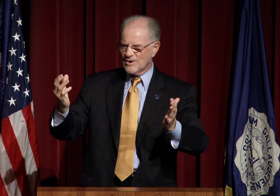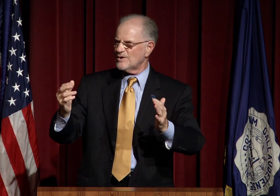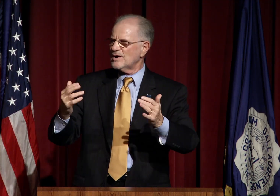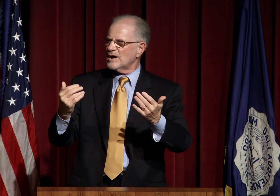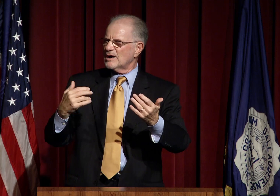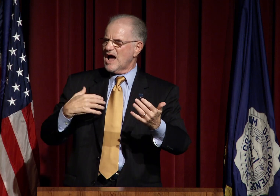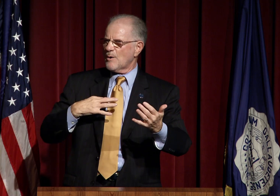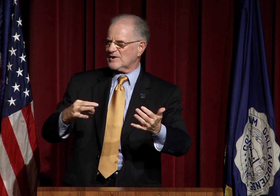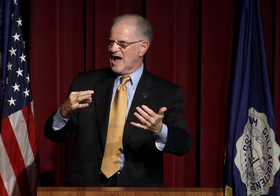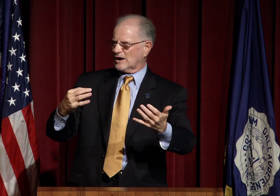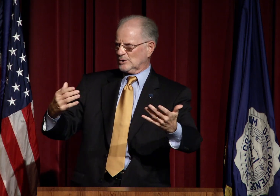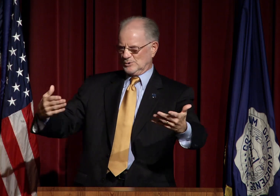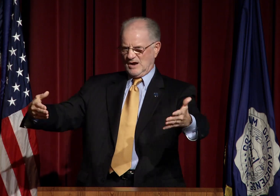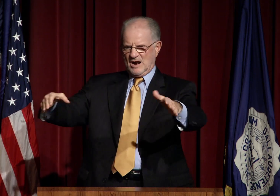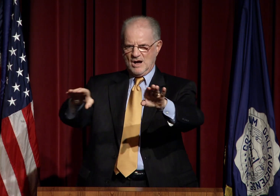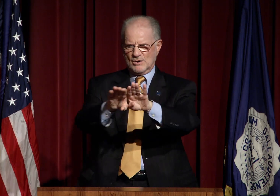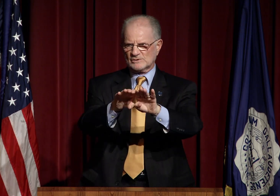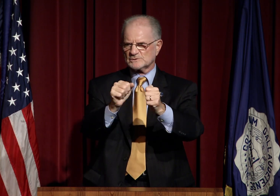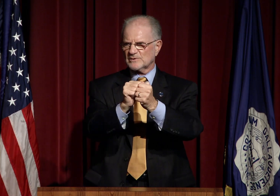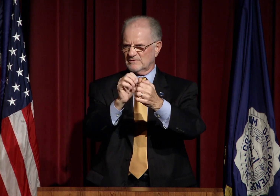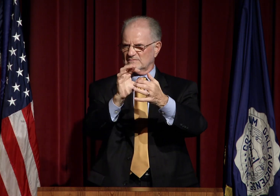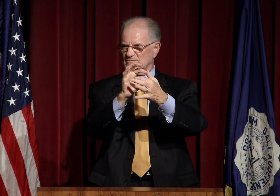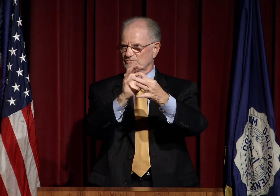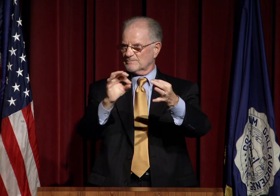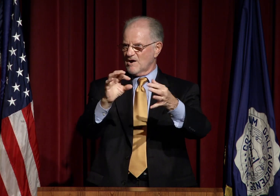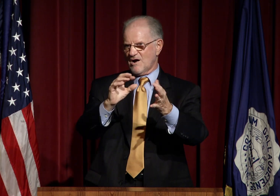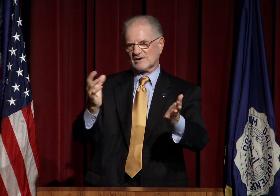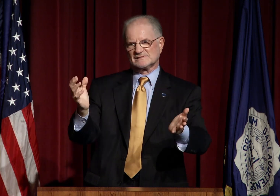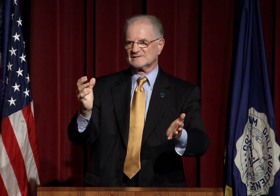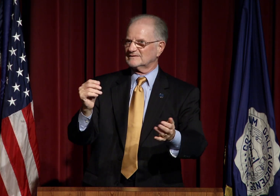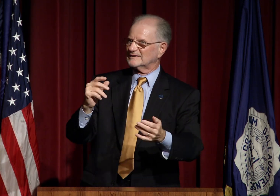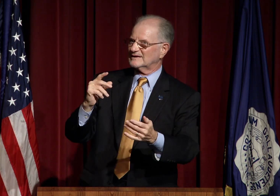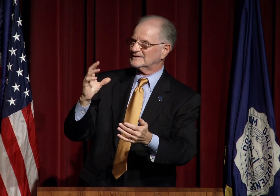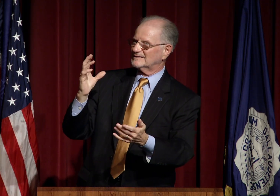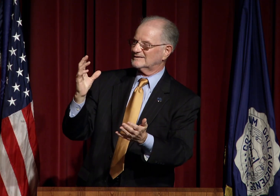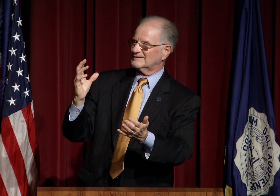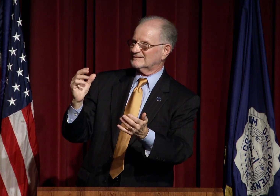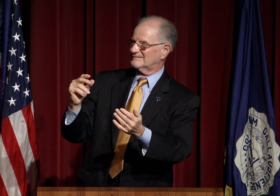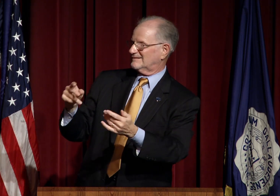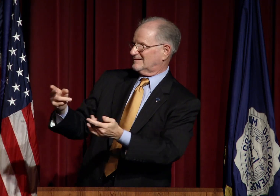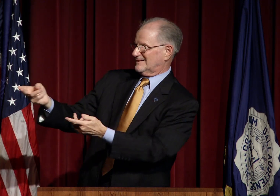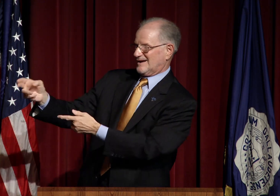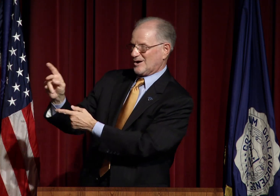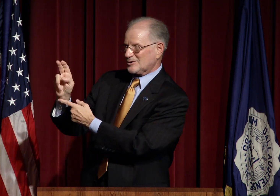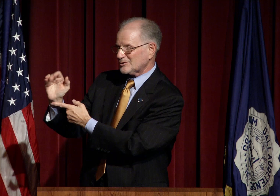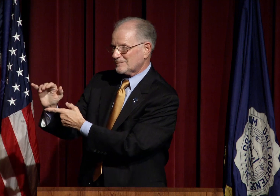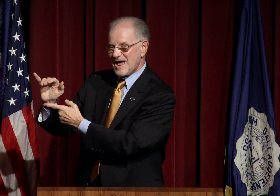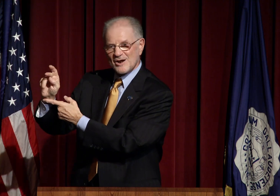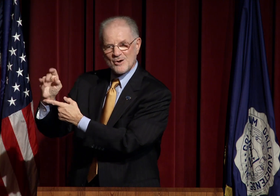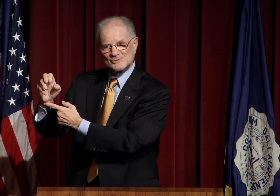by Kojo, Kubi, and Andrew. And in closing, I'd like